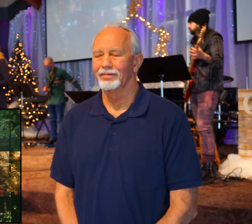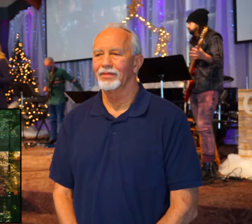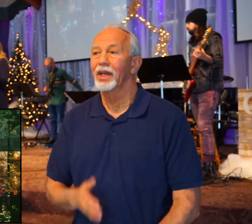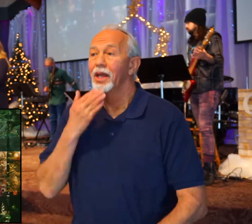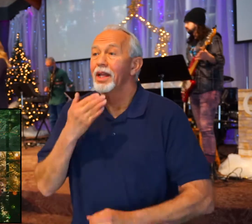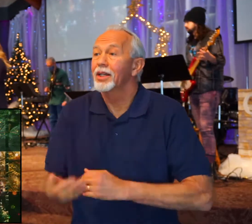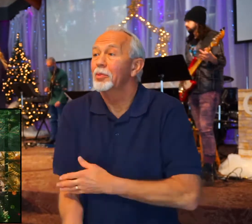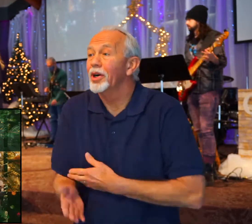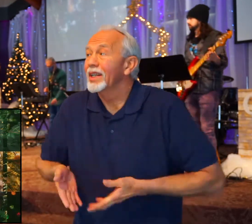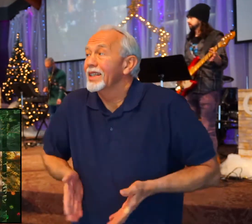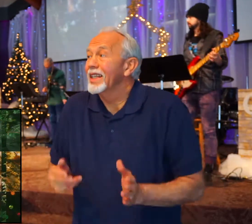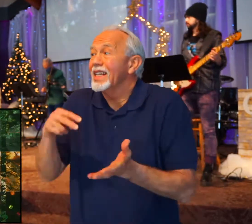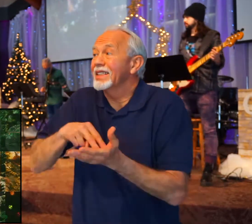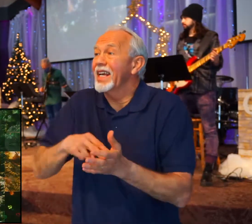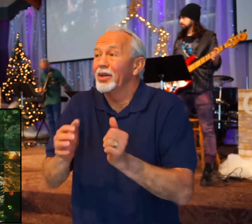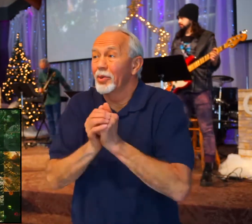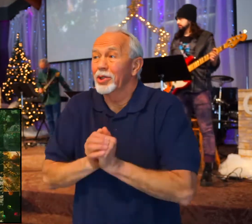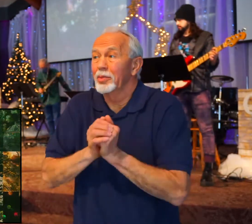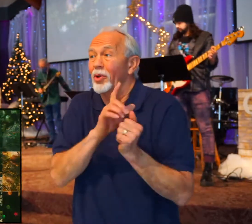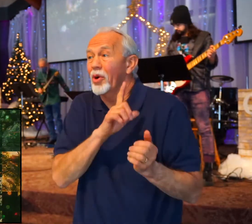Good morning, let's stand and worship the Lord.